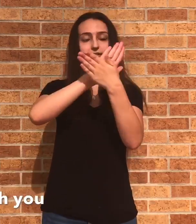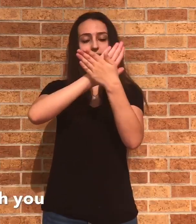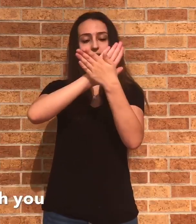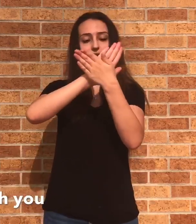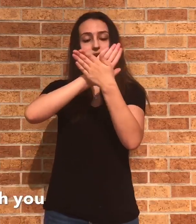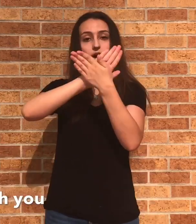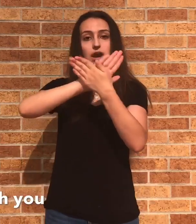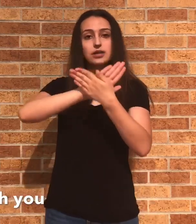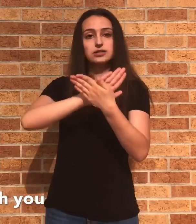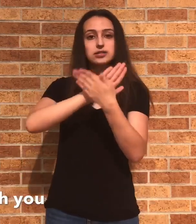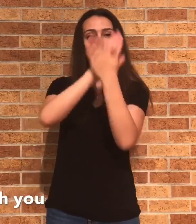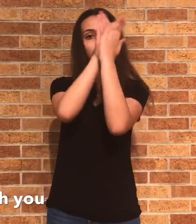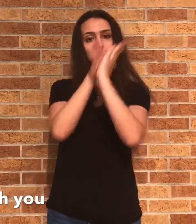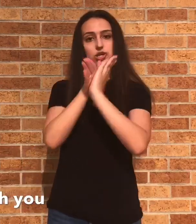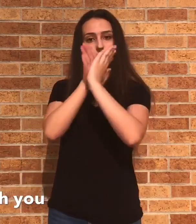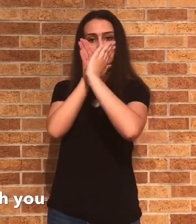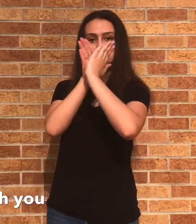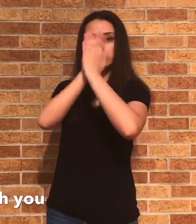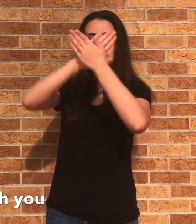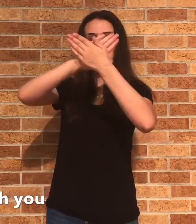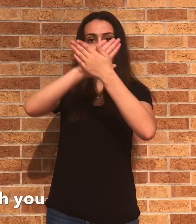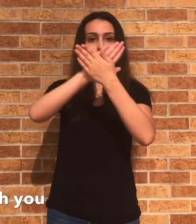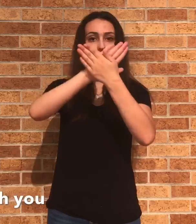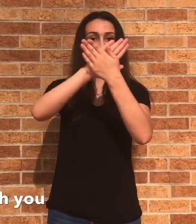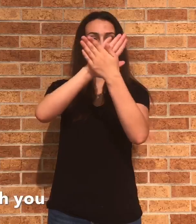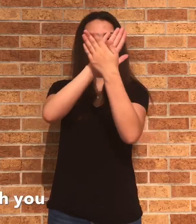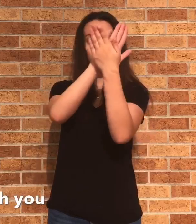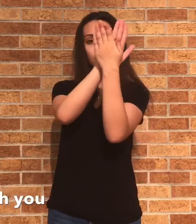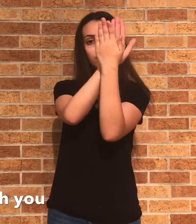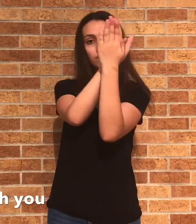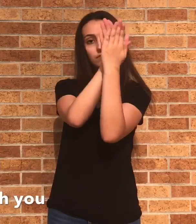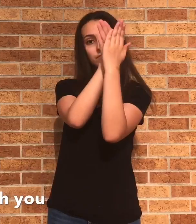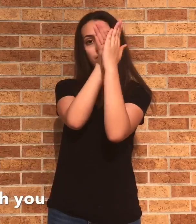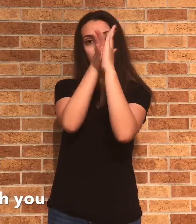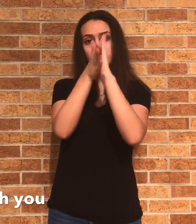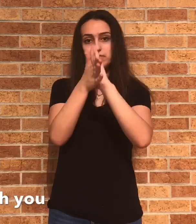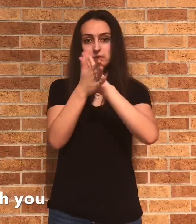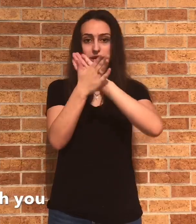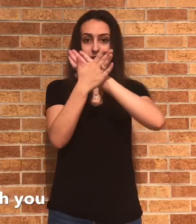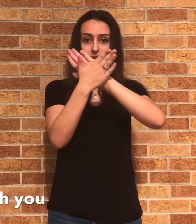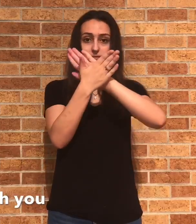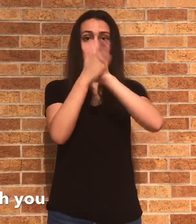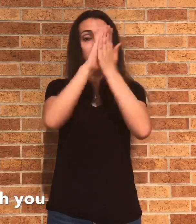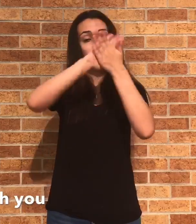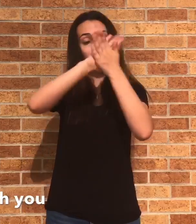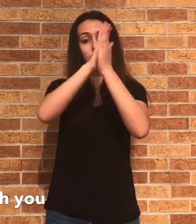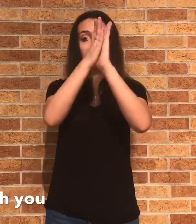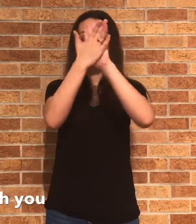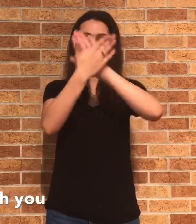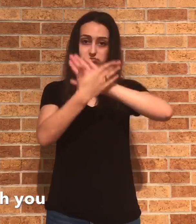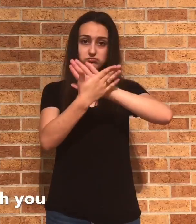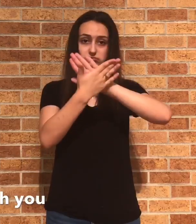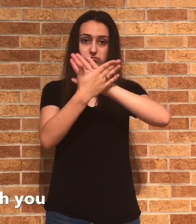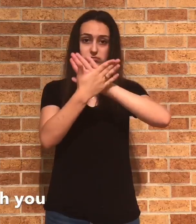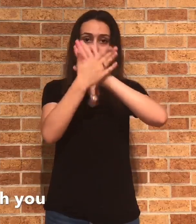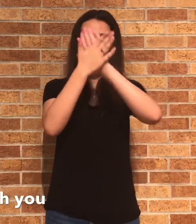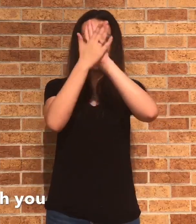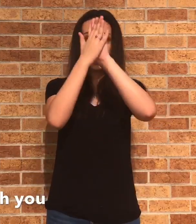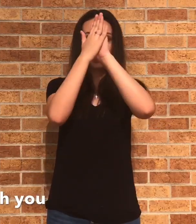and switch it. So become and then